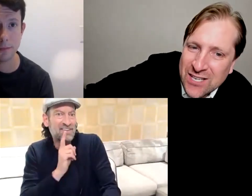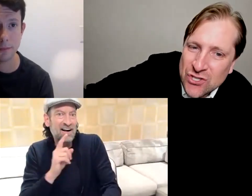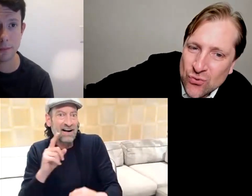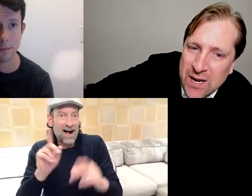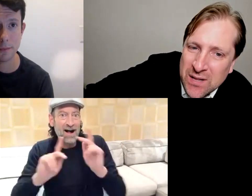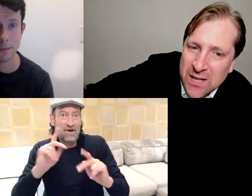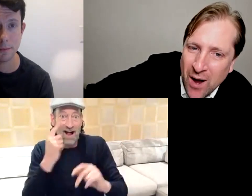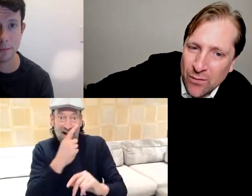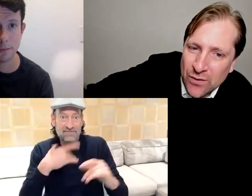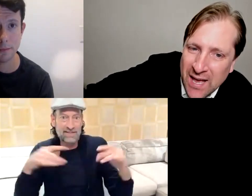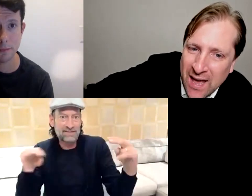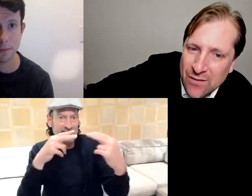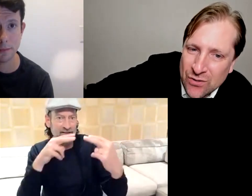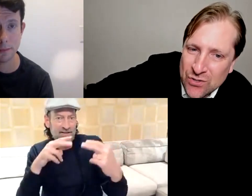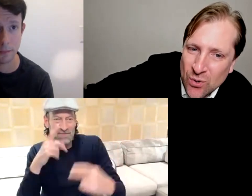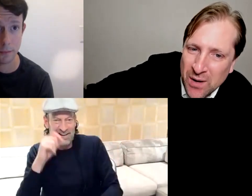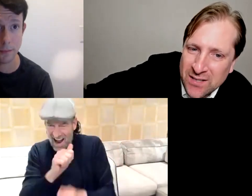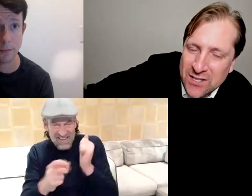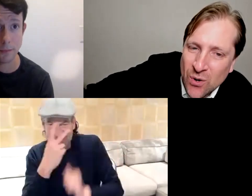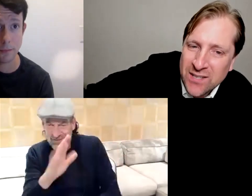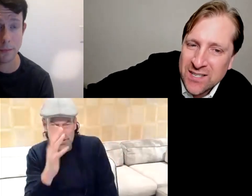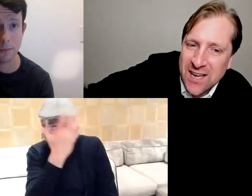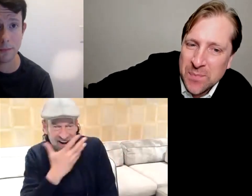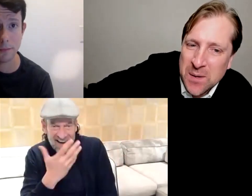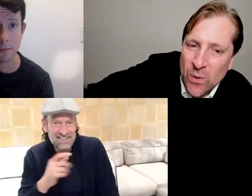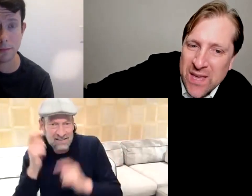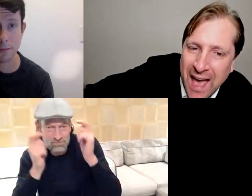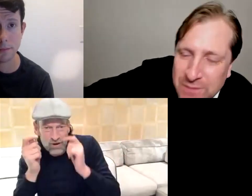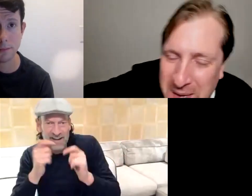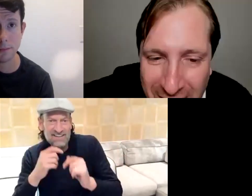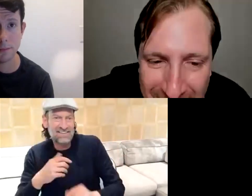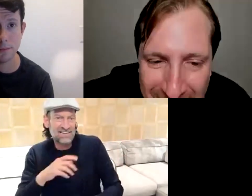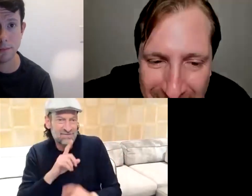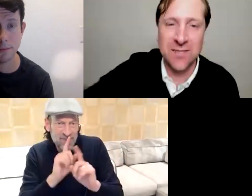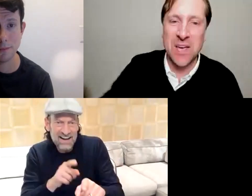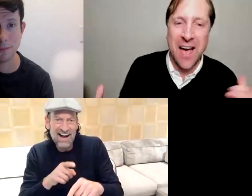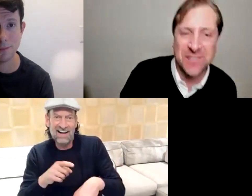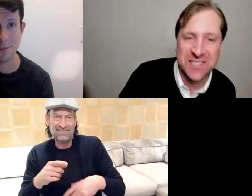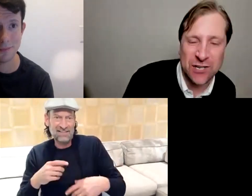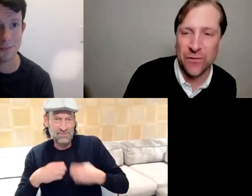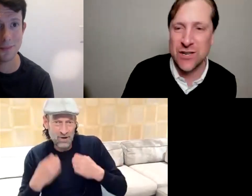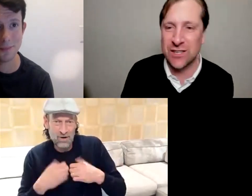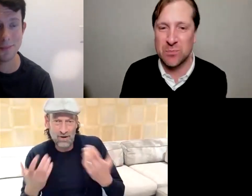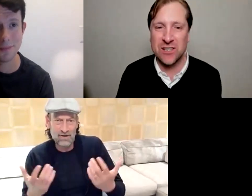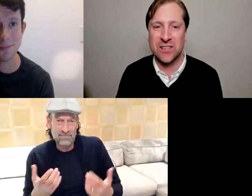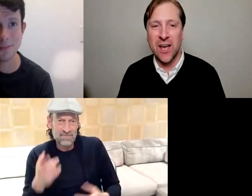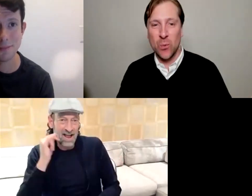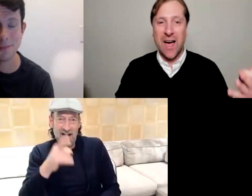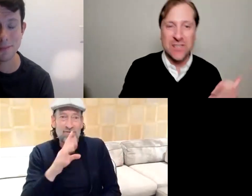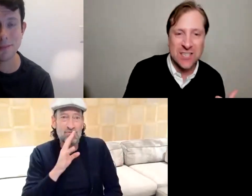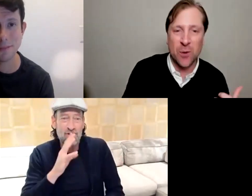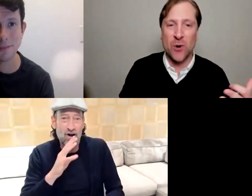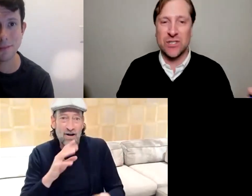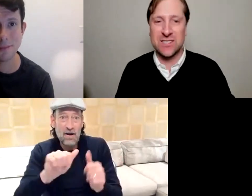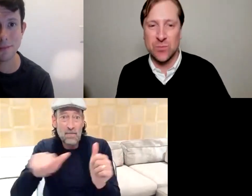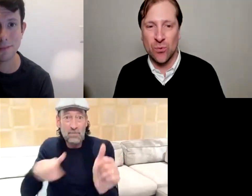it's extremely powerful to have in your toolbox. And so us as deaf people, we have to make eye contact. We have to see your facial expressions. We have